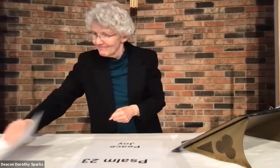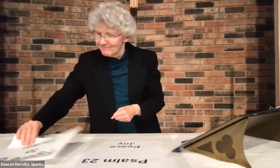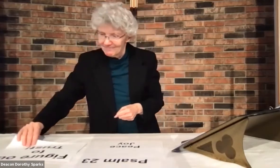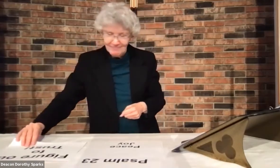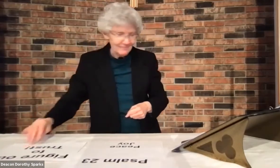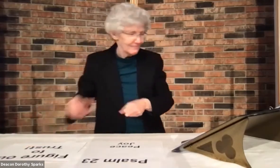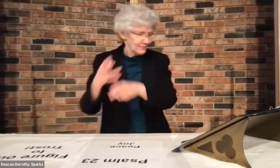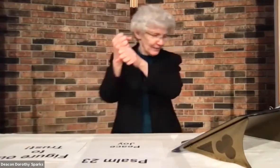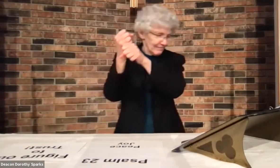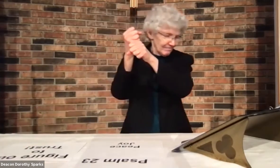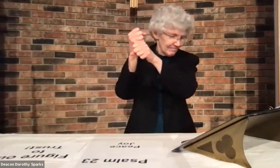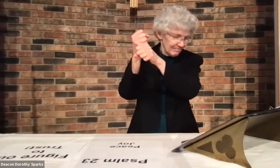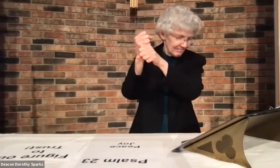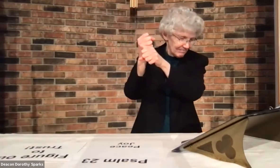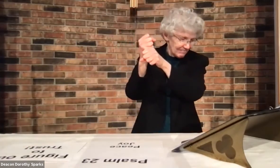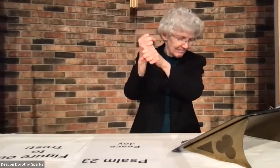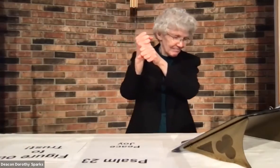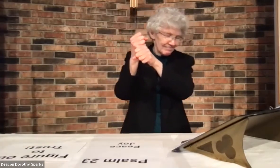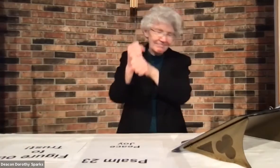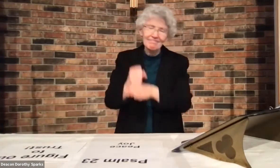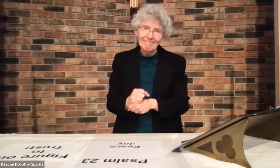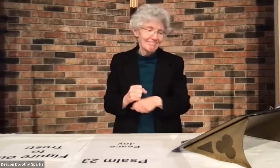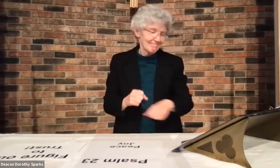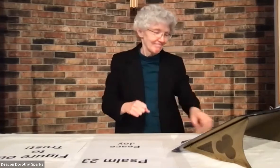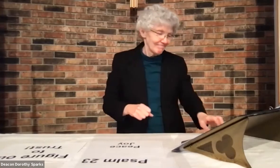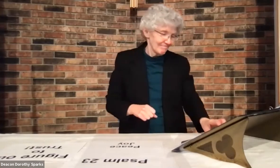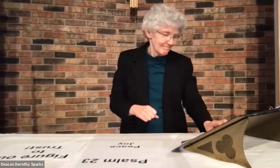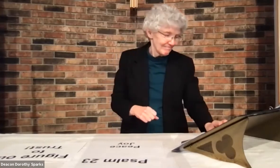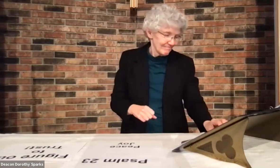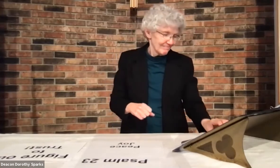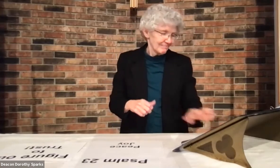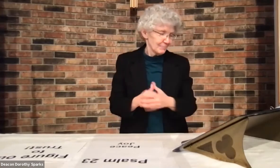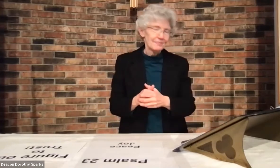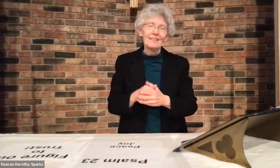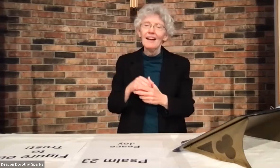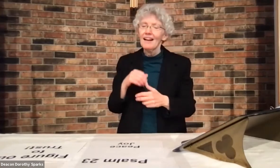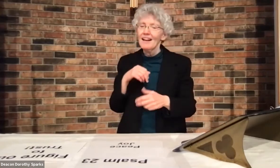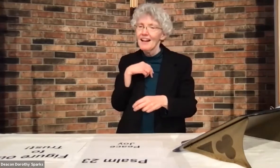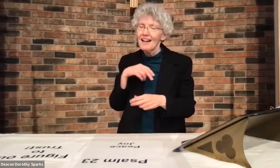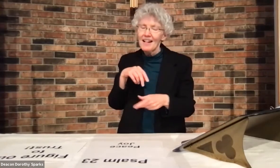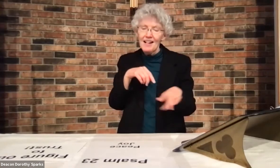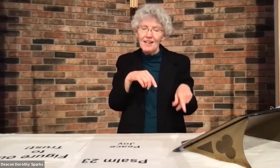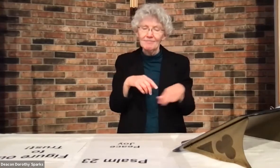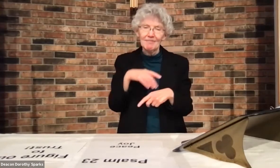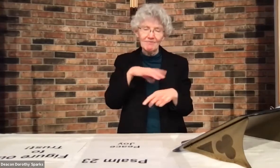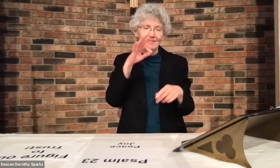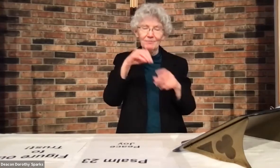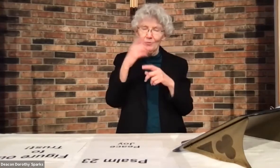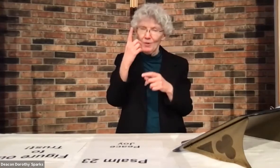Sometimes it's just easier to put your trust in God and have faith that God will lead you down the